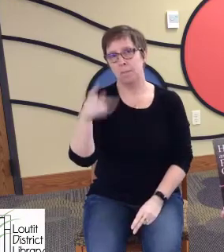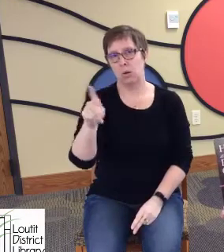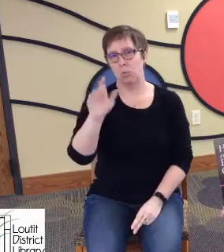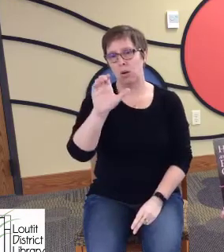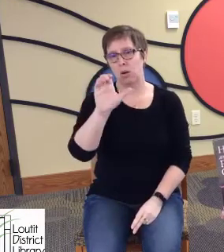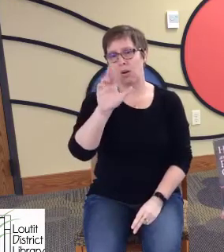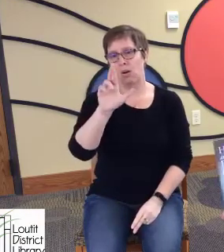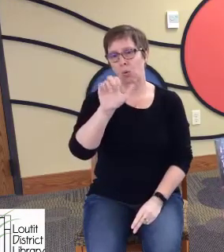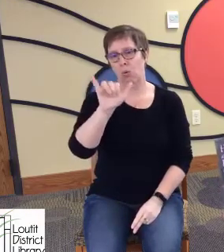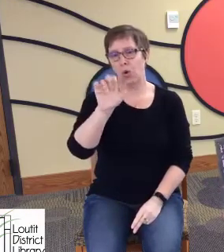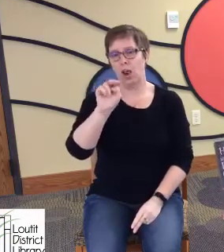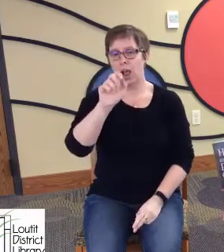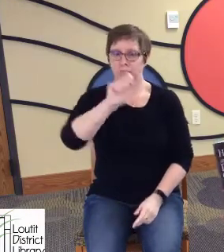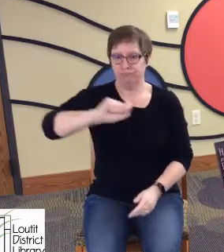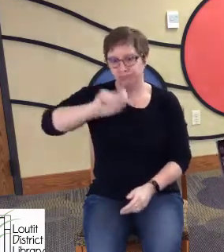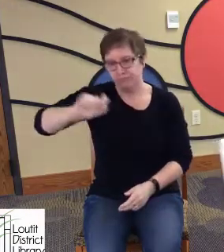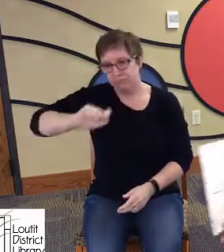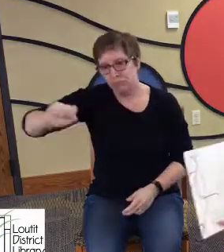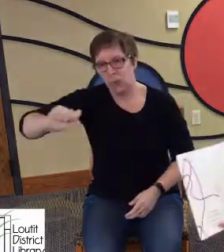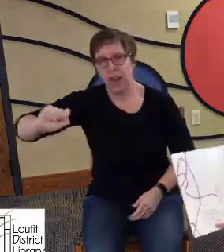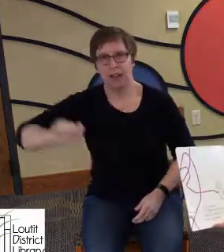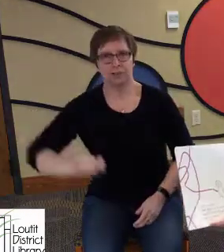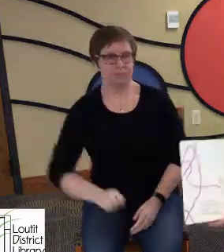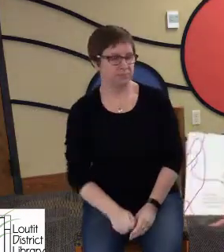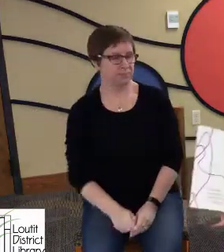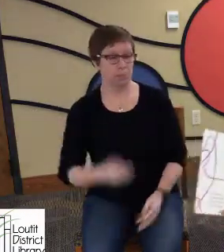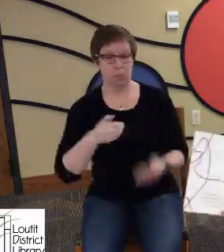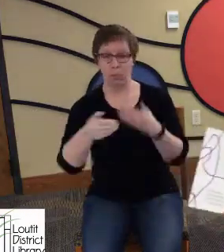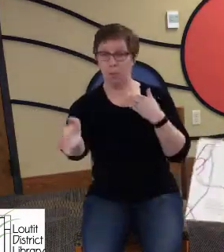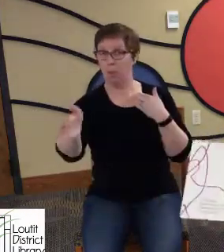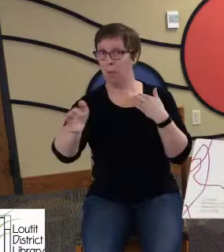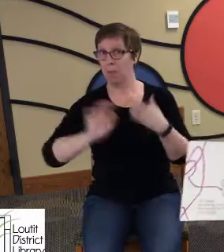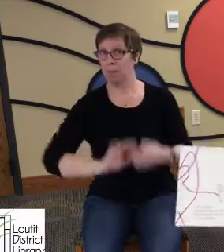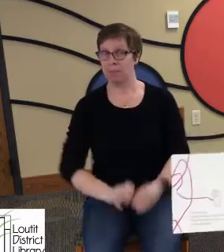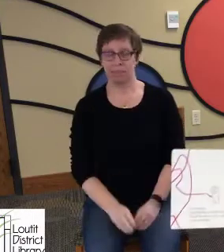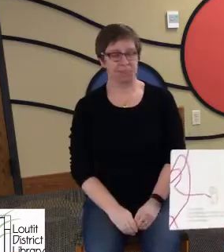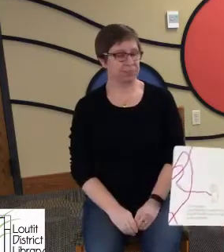Crayon. Here we go.